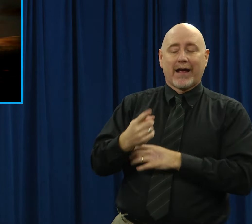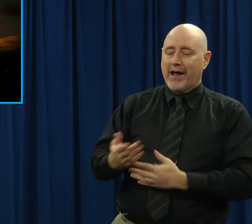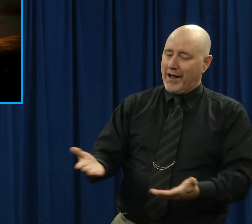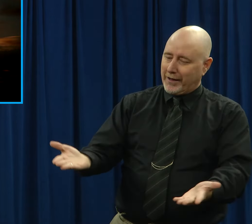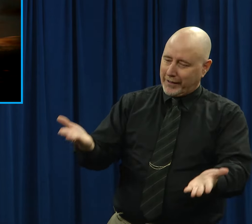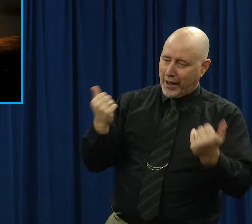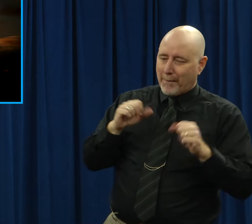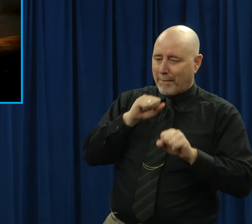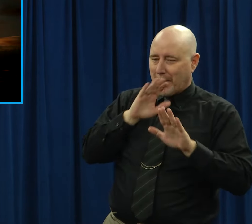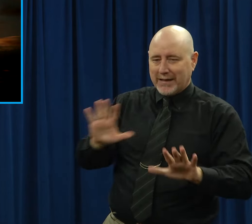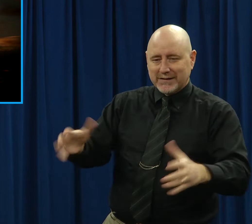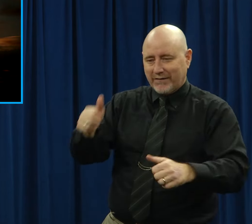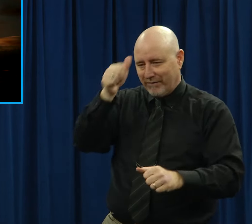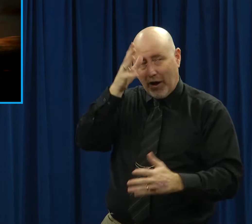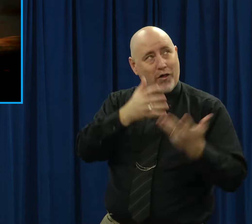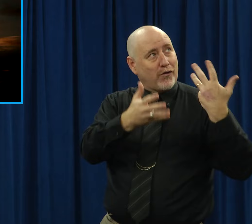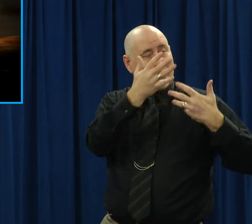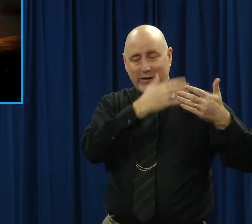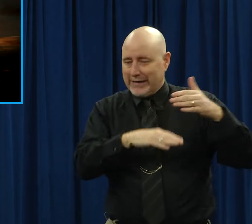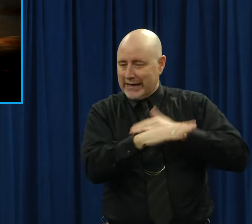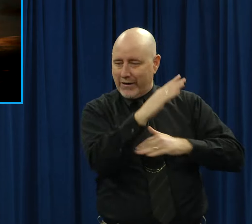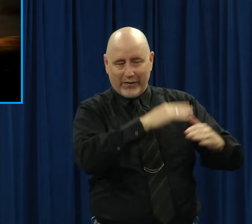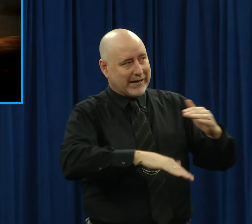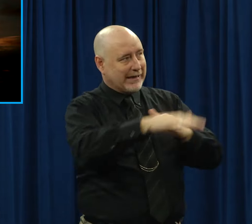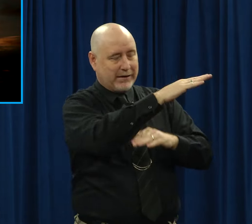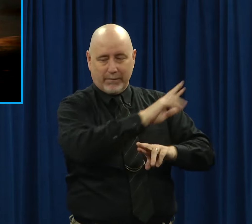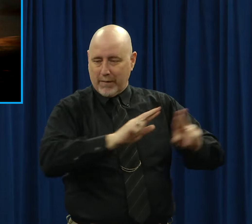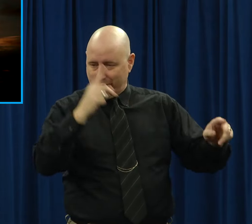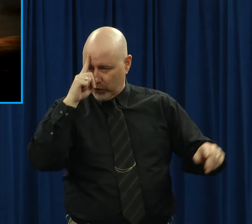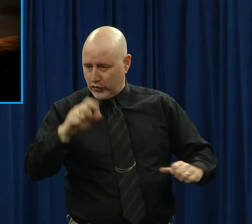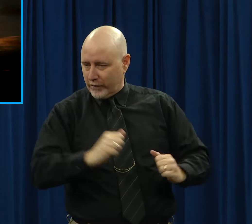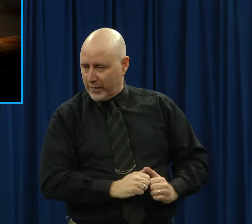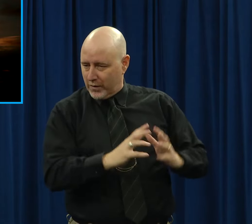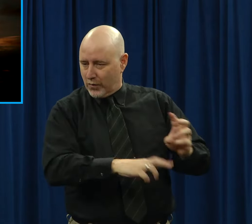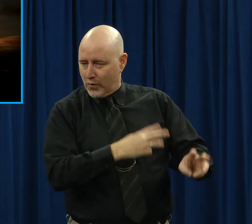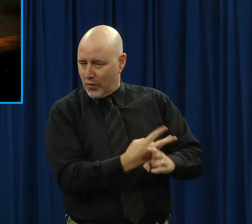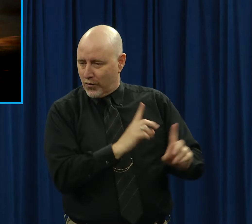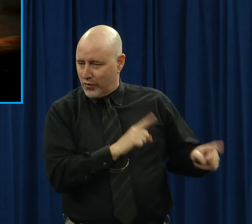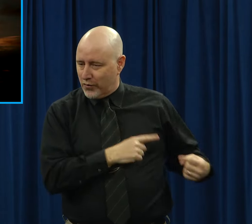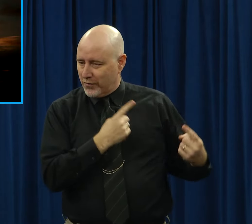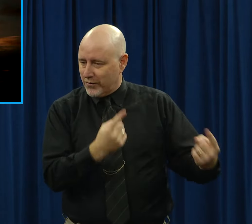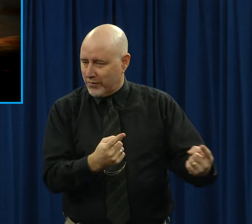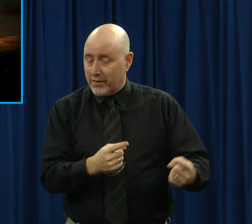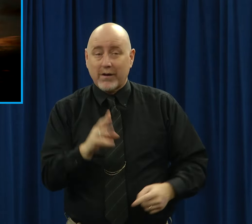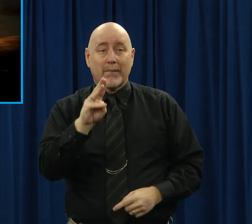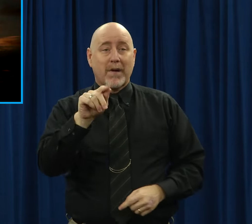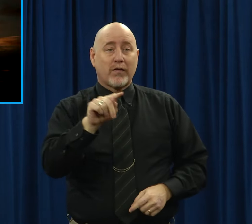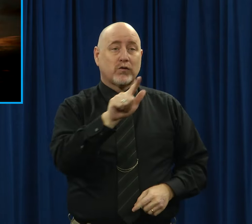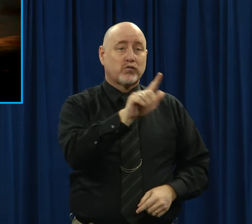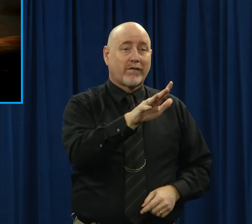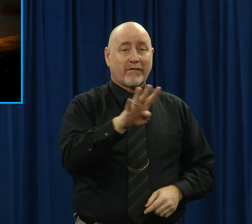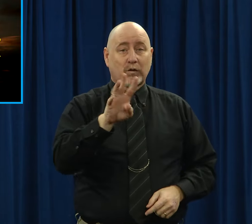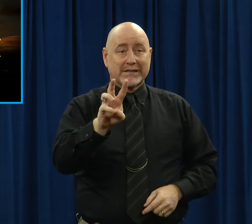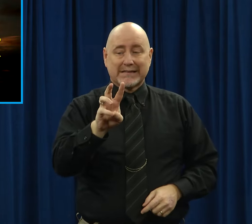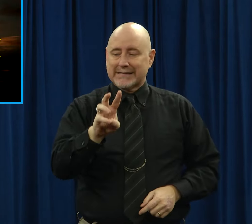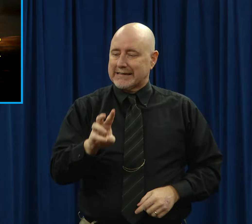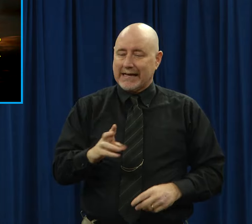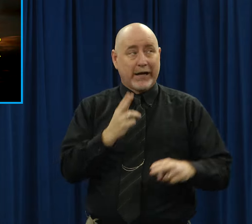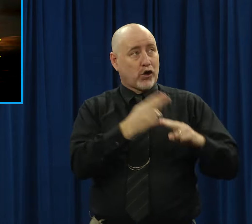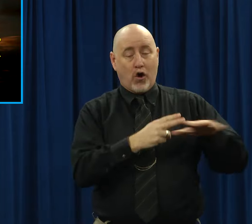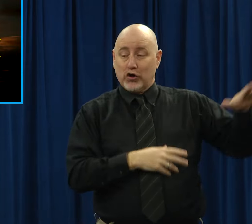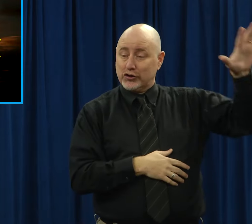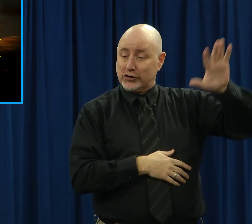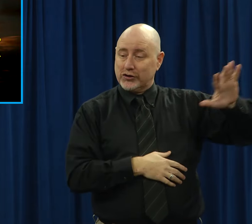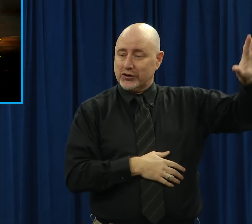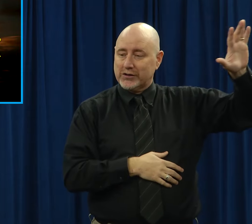say on the day of judgment, come, you blessed of my Father, inherit the kingdom prepared for you from the foundation of the world. Matthew